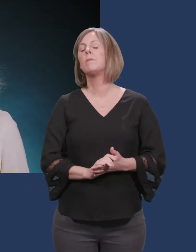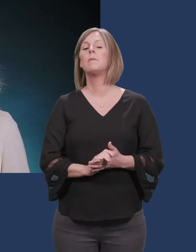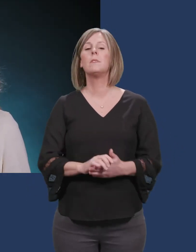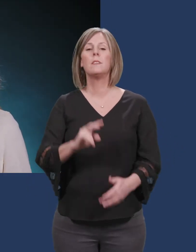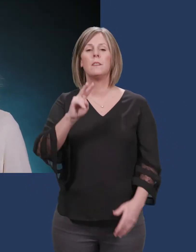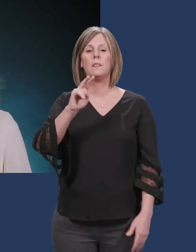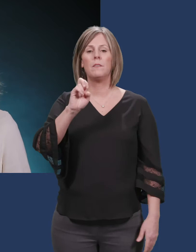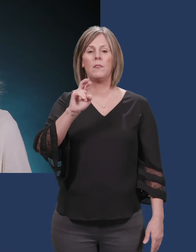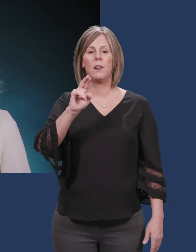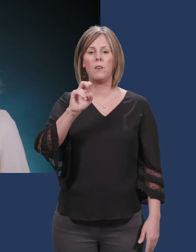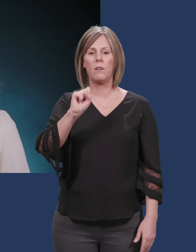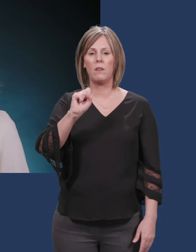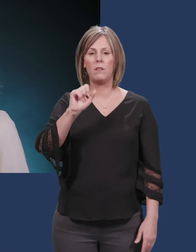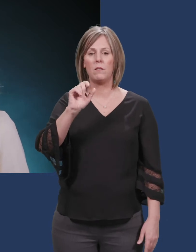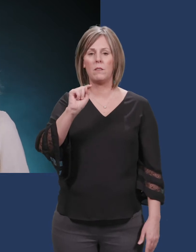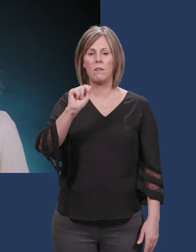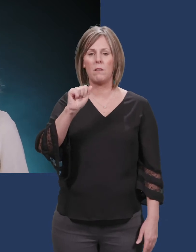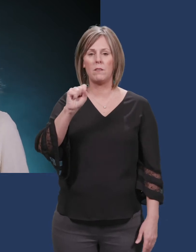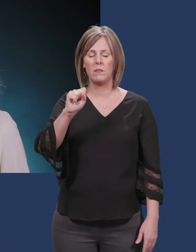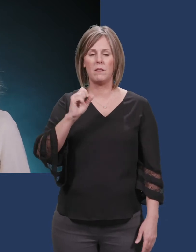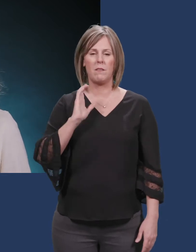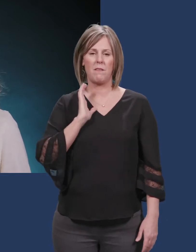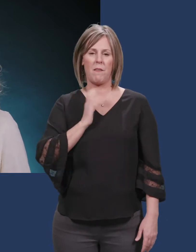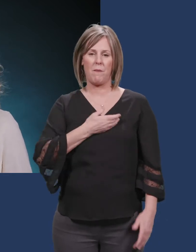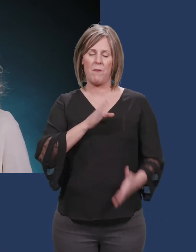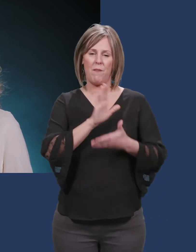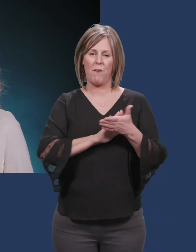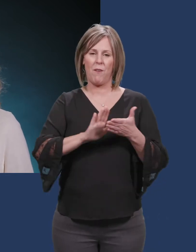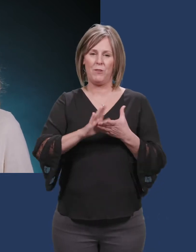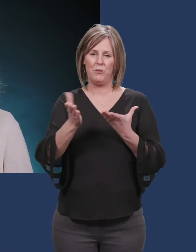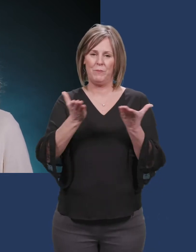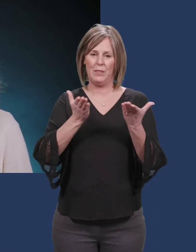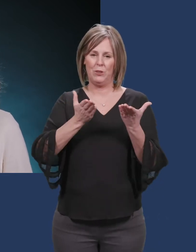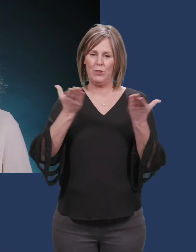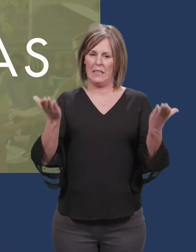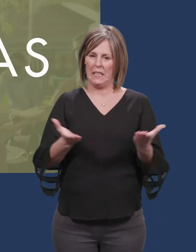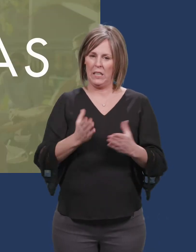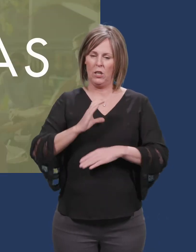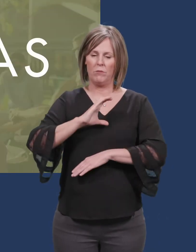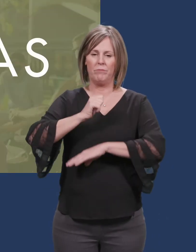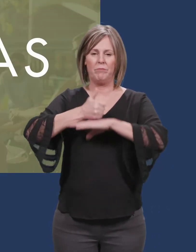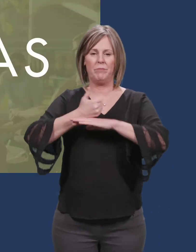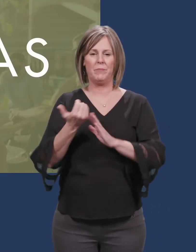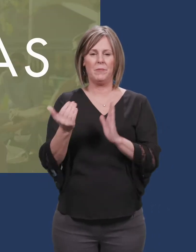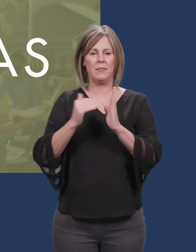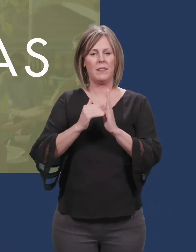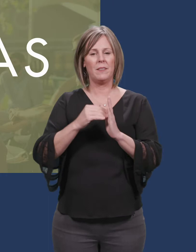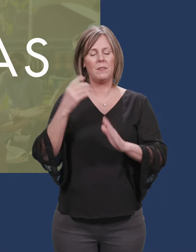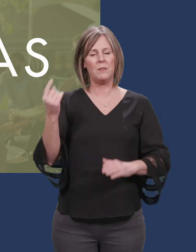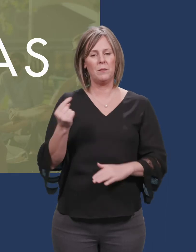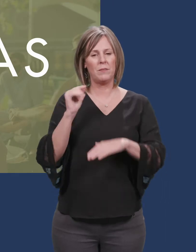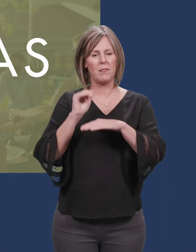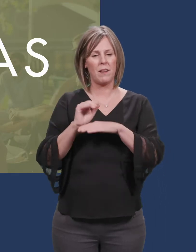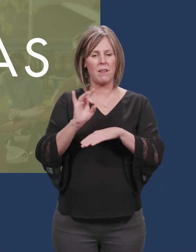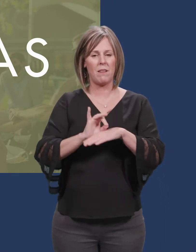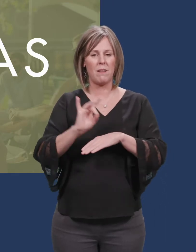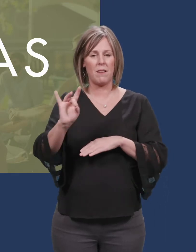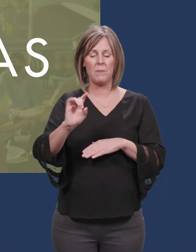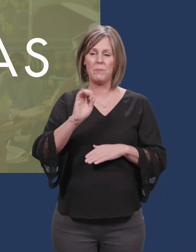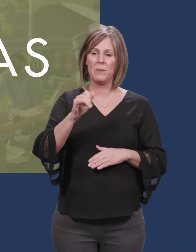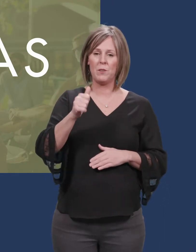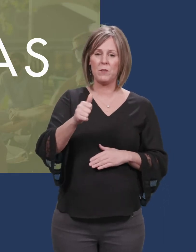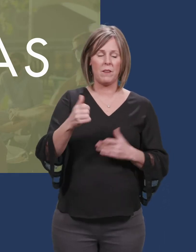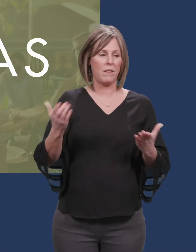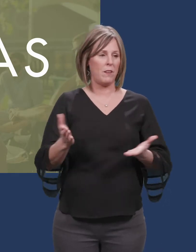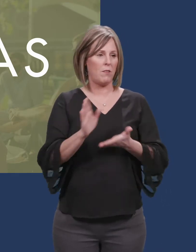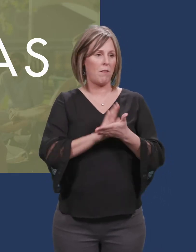college ministry, is back at it on Tuesday nights at 8 p.m. here in the Crossing Auditorium. So if you're a college student in Columbia and you're wanting to